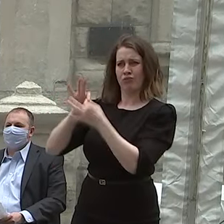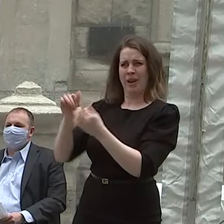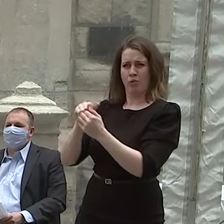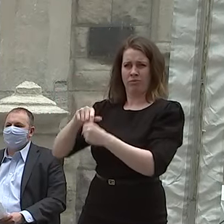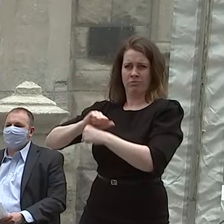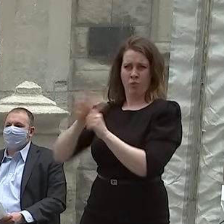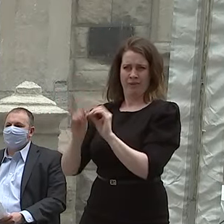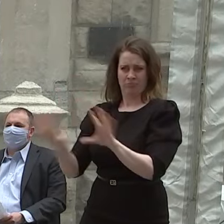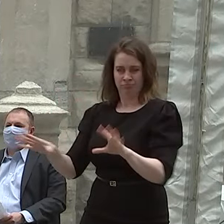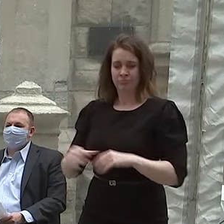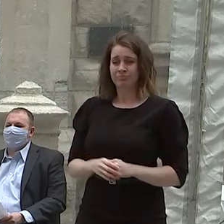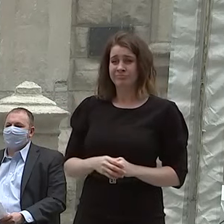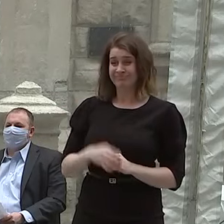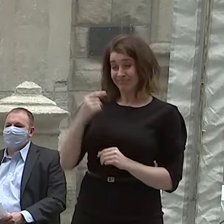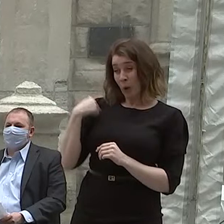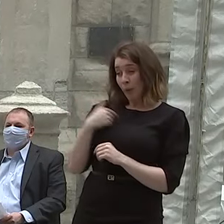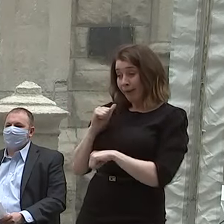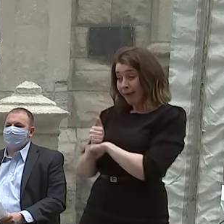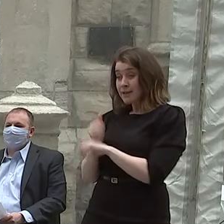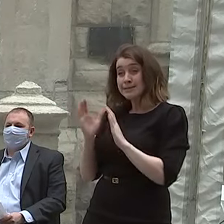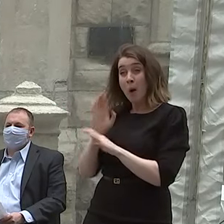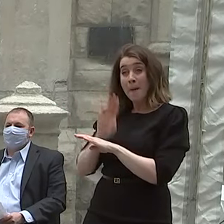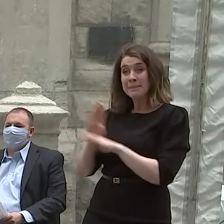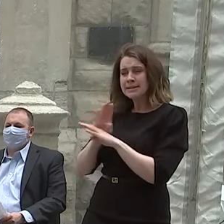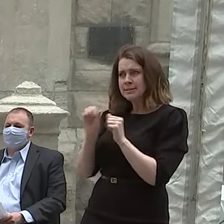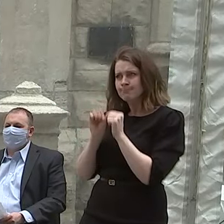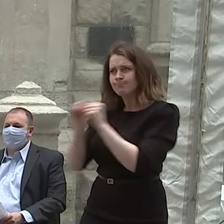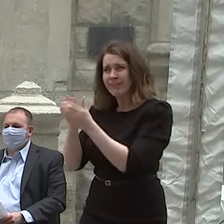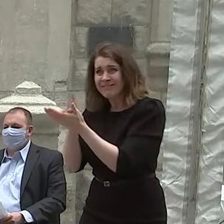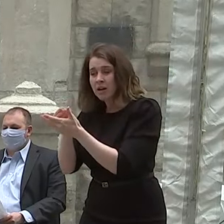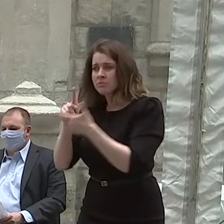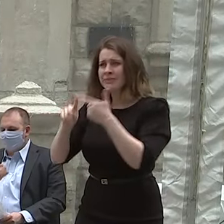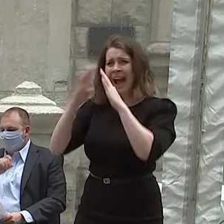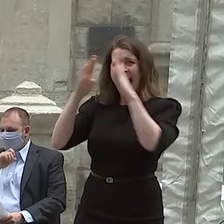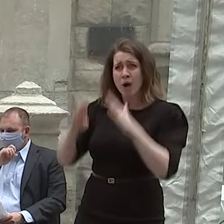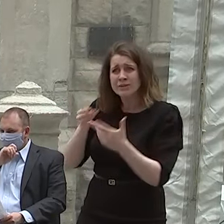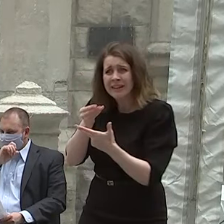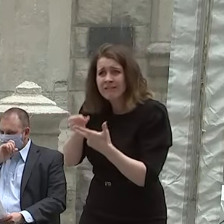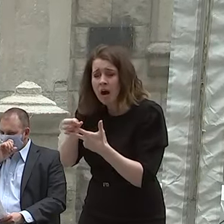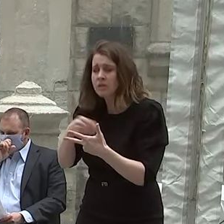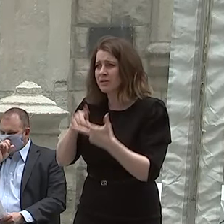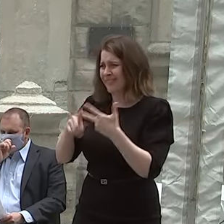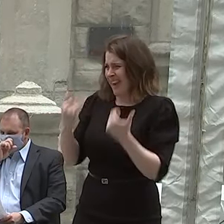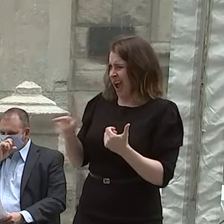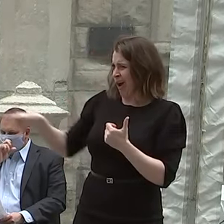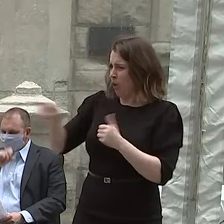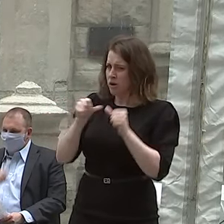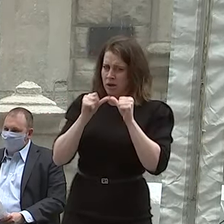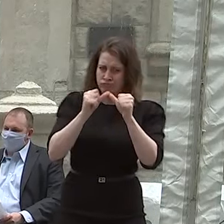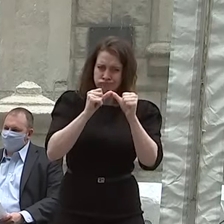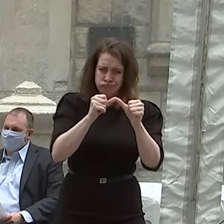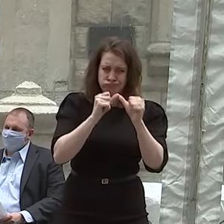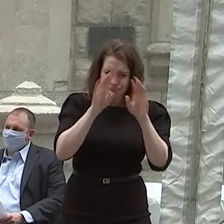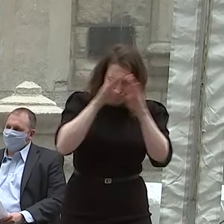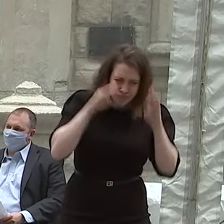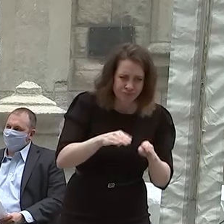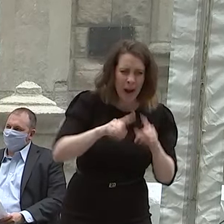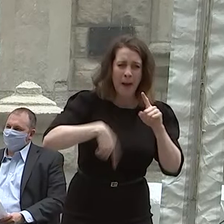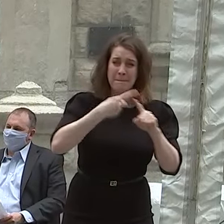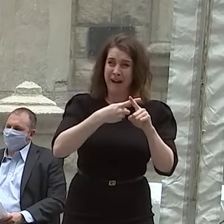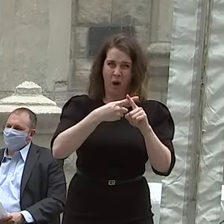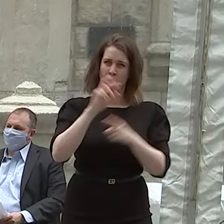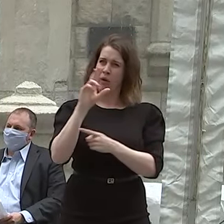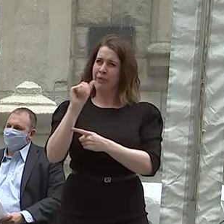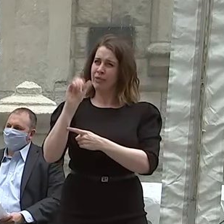our Small Business Resiliency Fund, to our Housing Fund, to the ongoing work of our Racial Equity